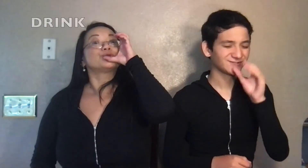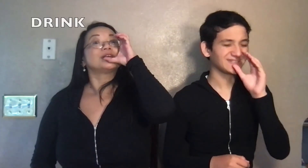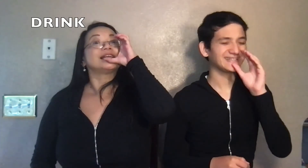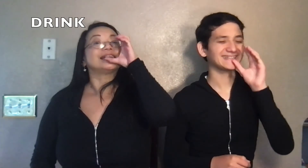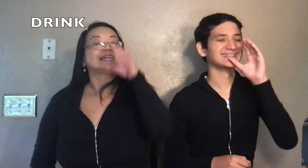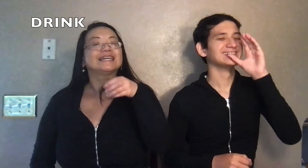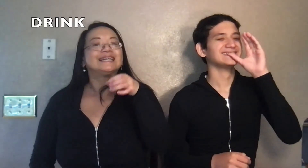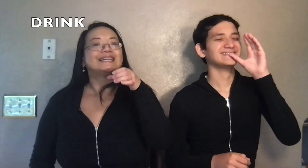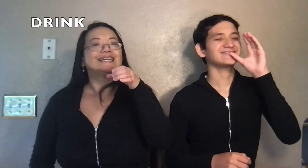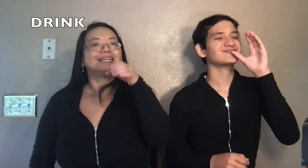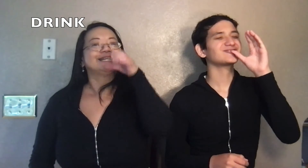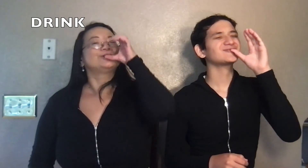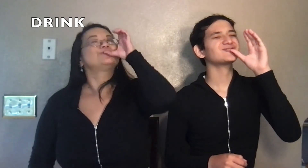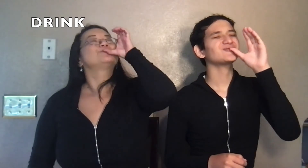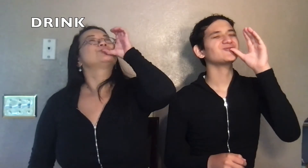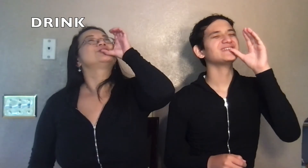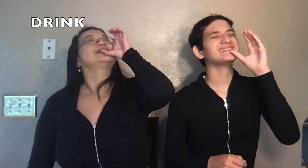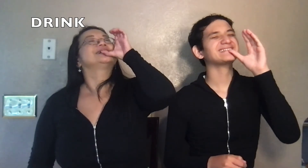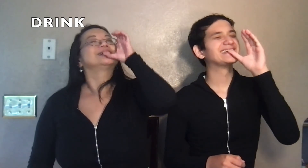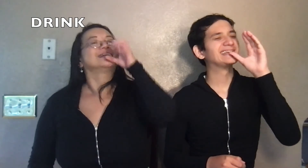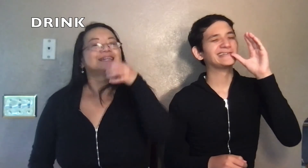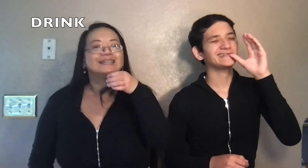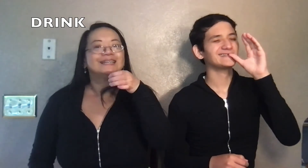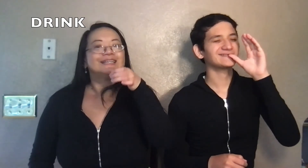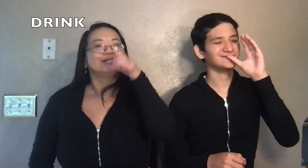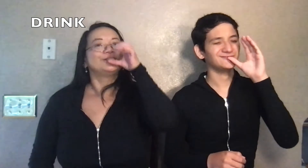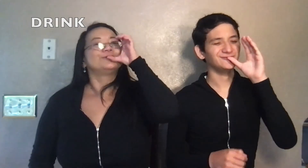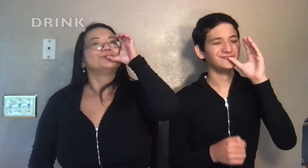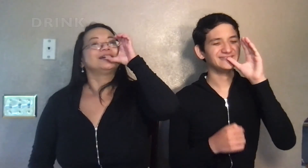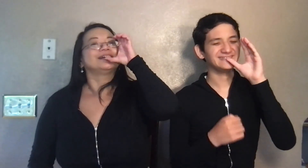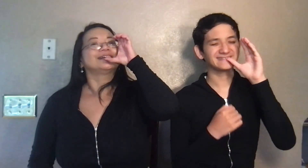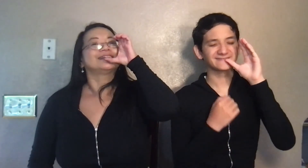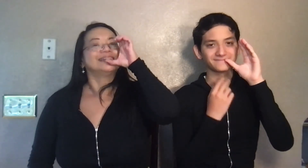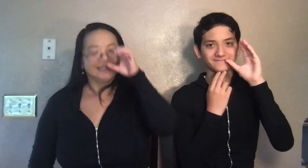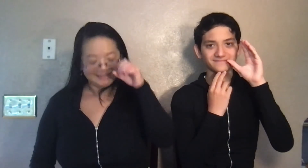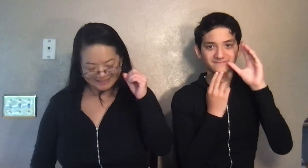Drink. Drink. Drink.